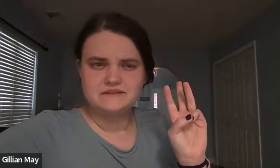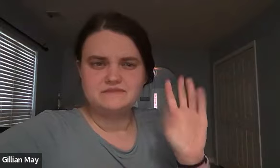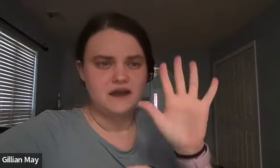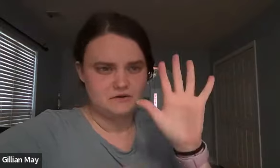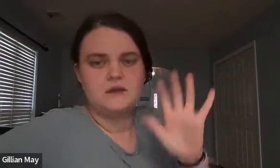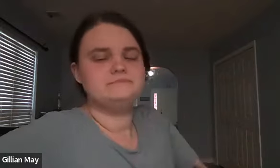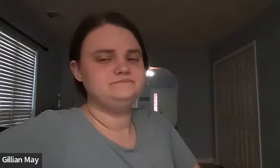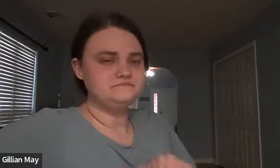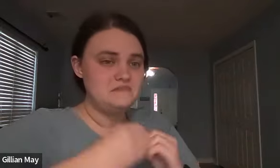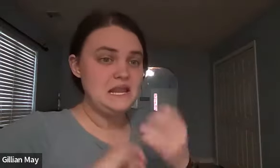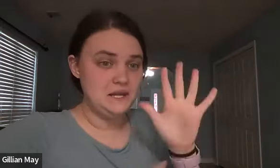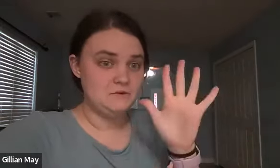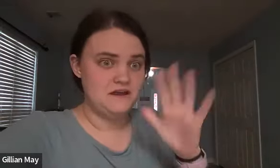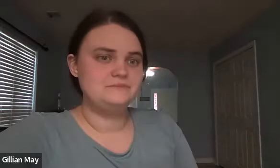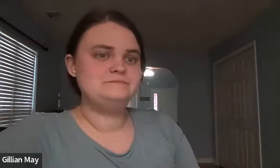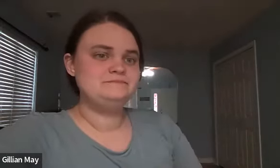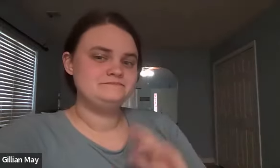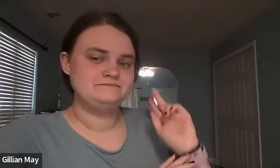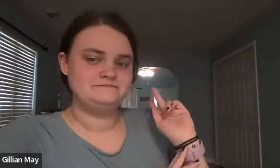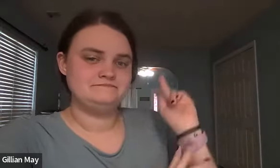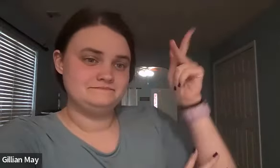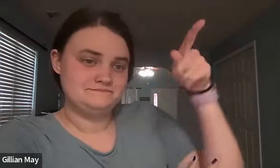Think 5. Okay. Number 5.